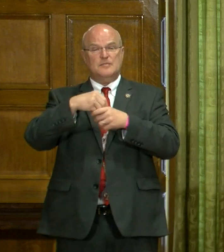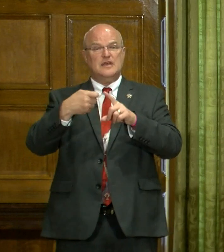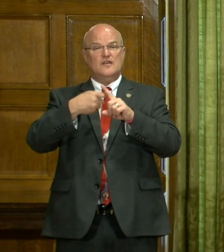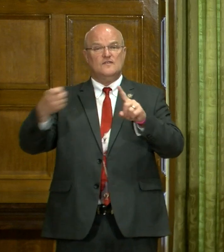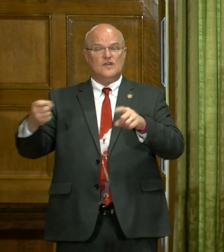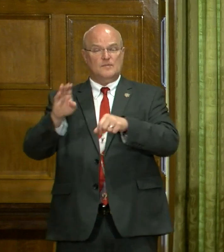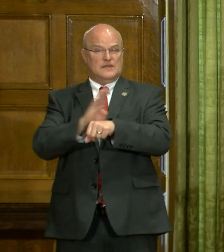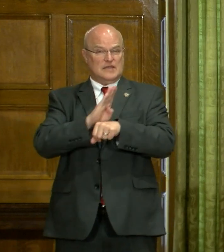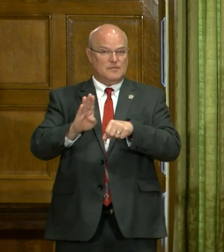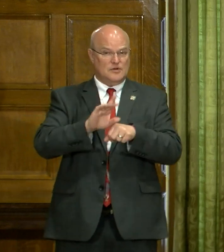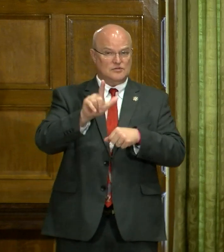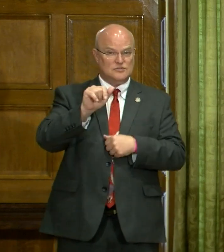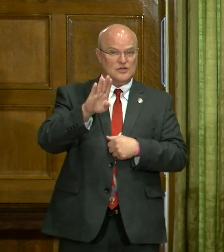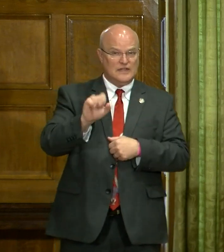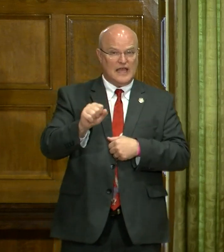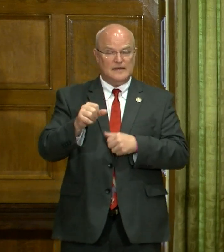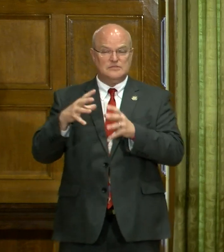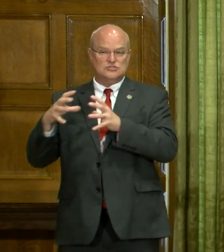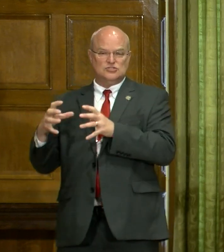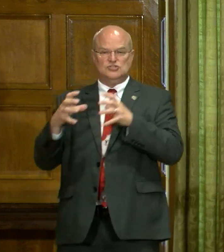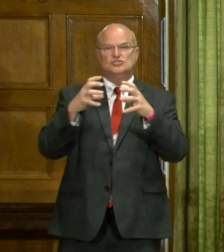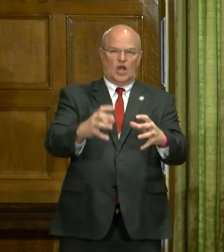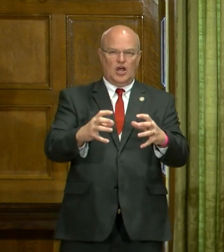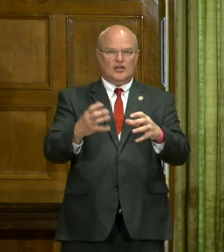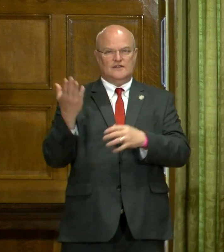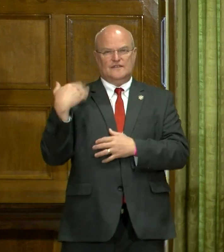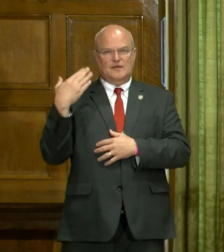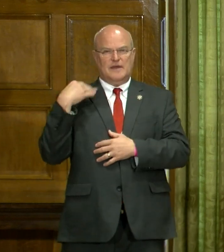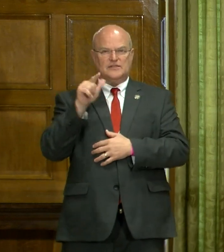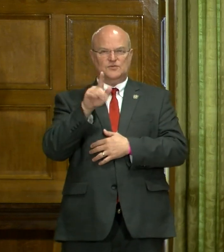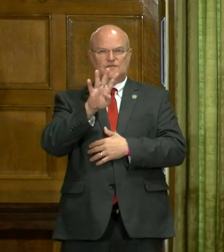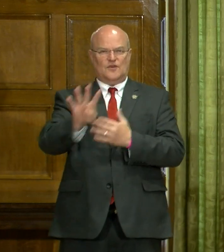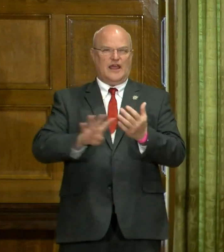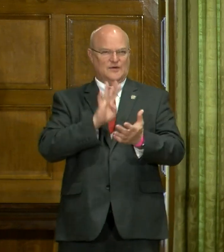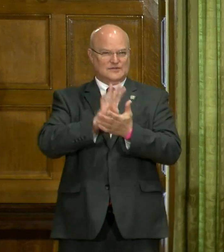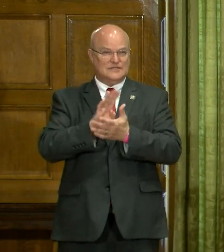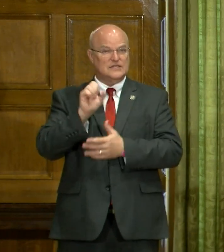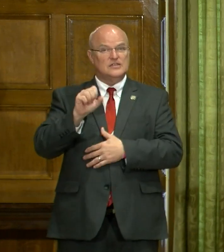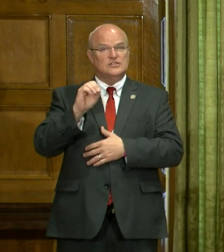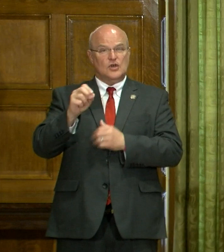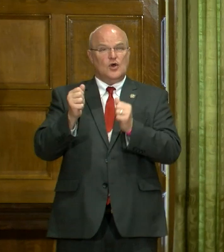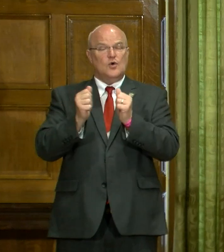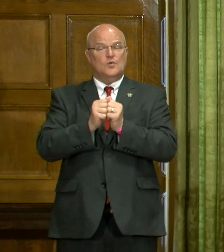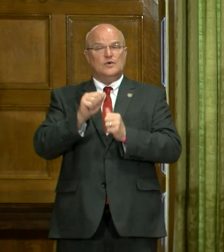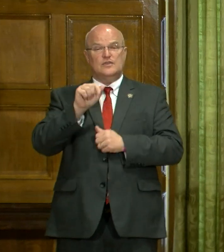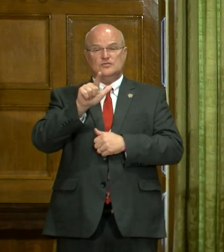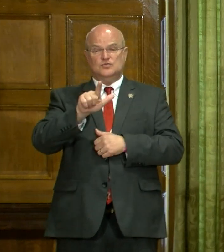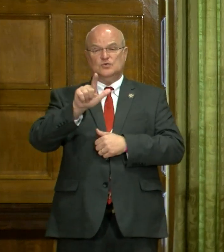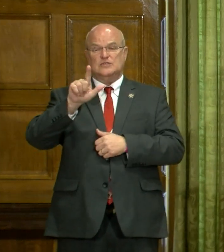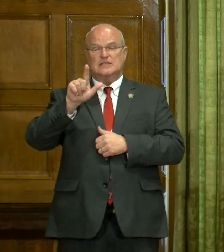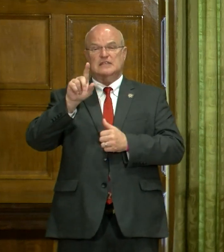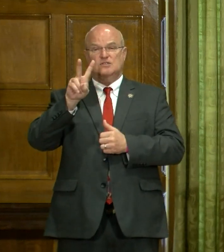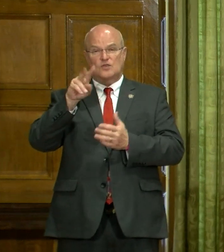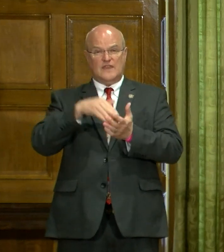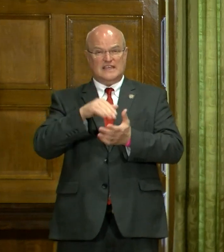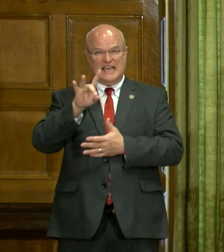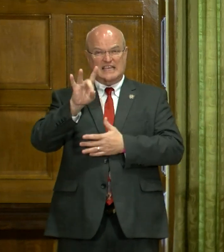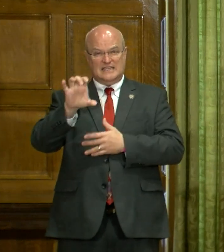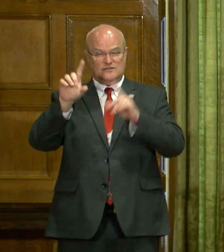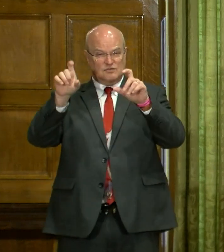from the commercial labs in a very large chunk over the last 24 hours. And so with 2,800